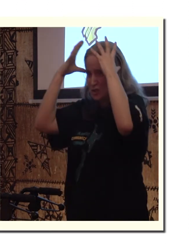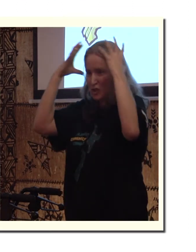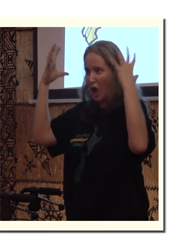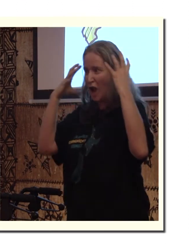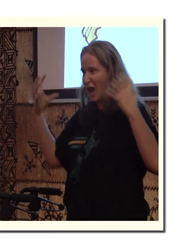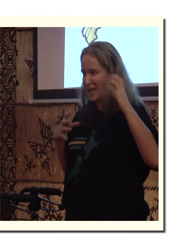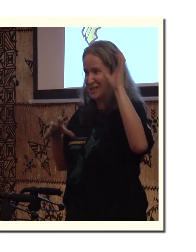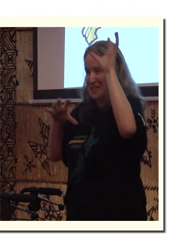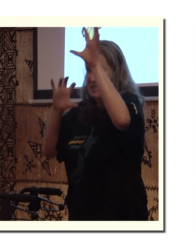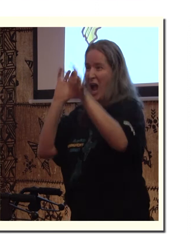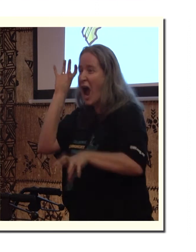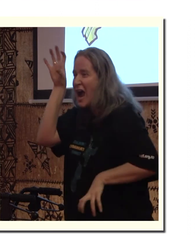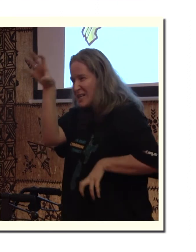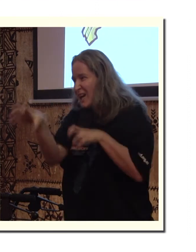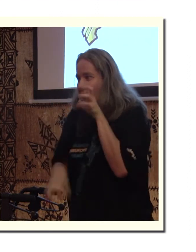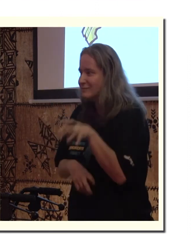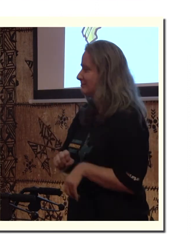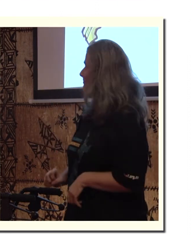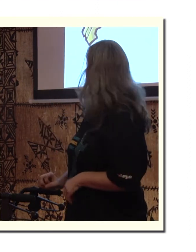L, lion.